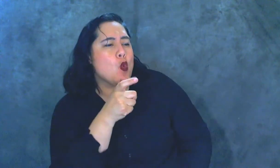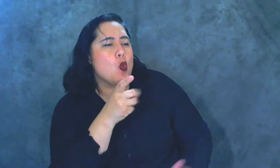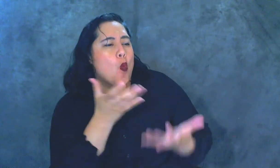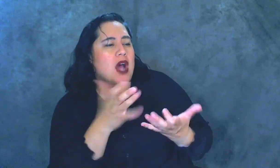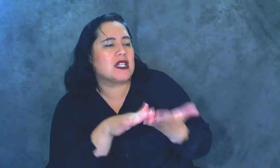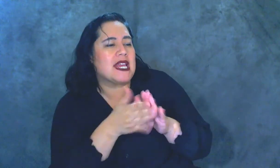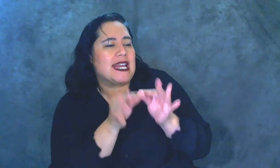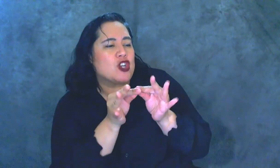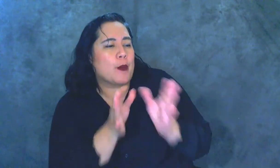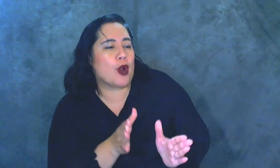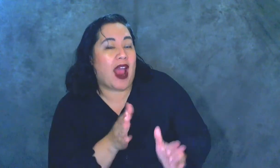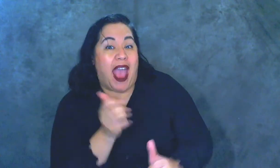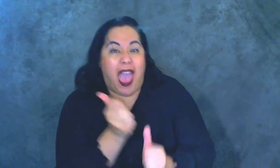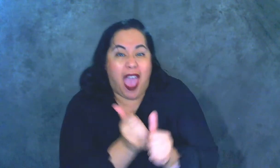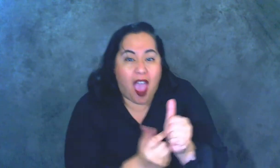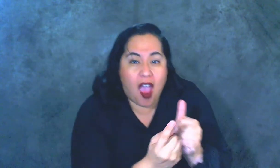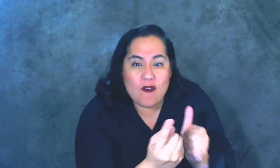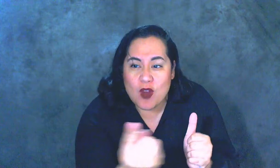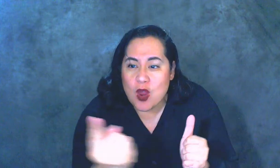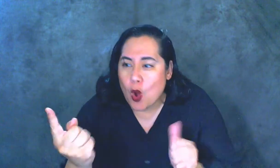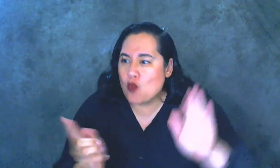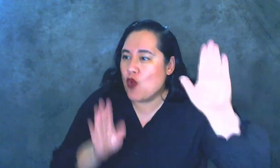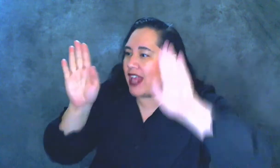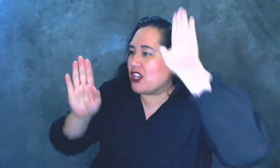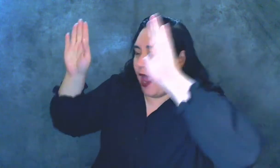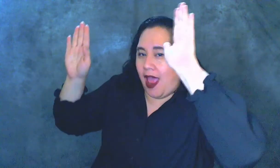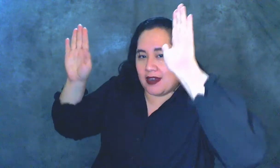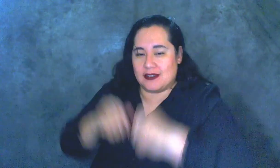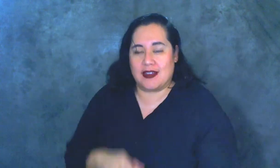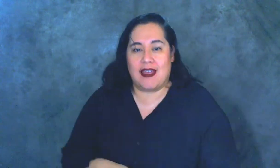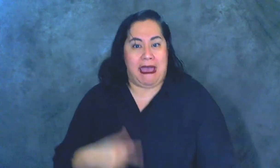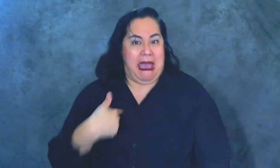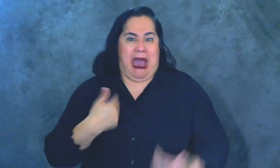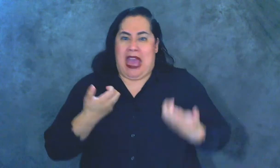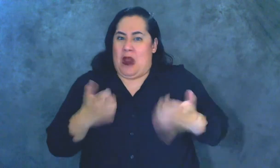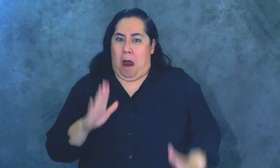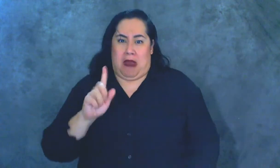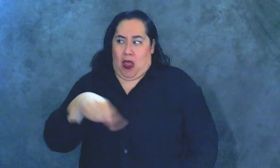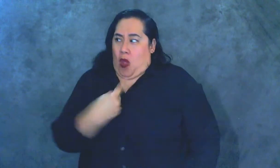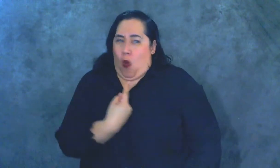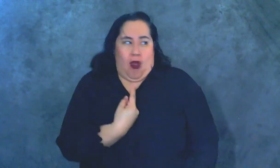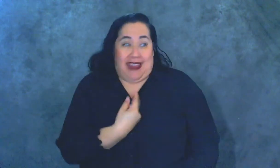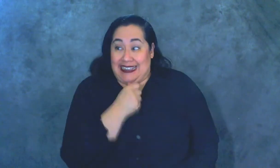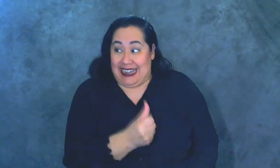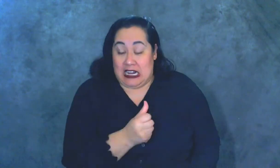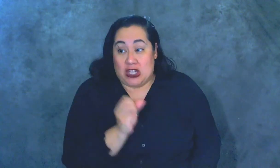And everyone raised their hands. I didn't want to be the only one that didn't, so I raised my